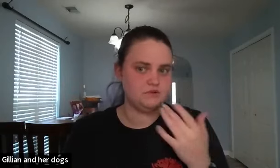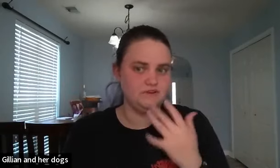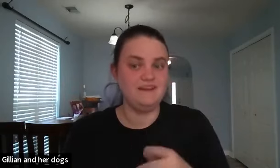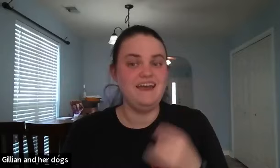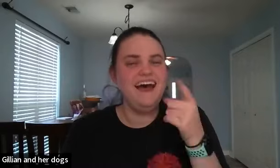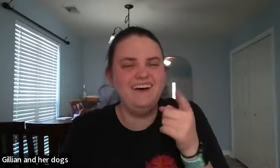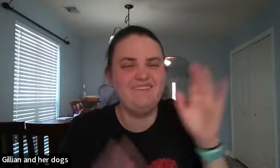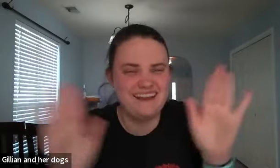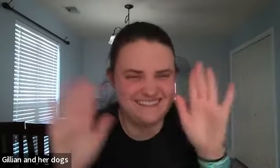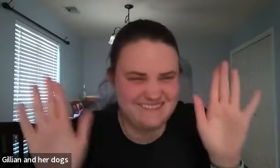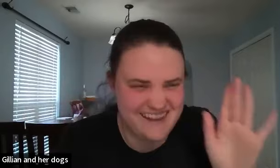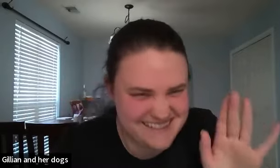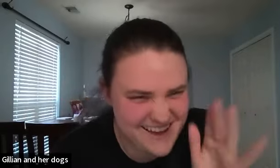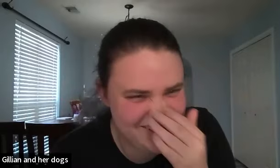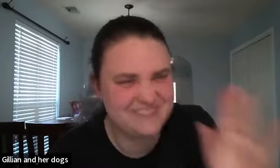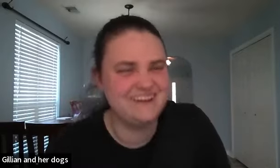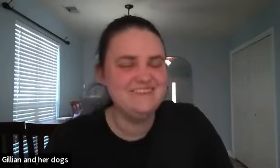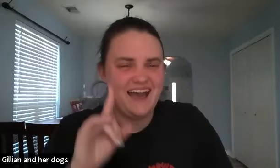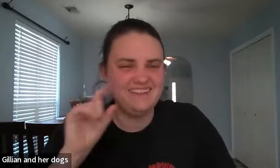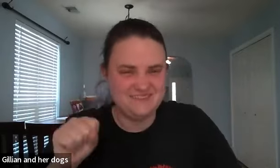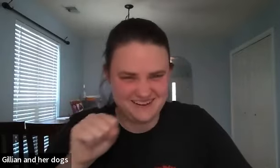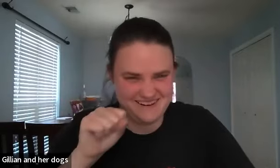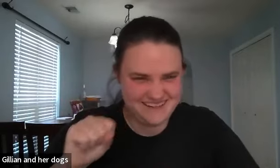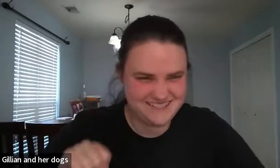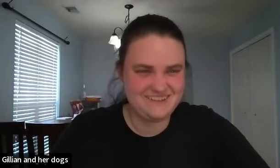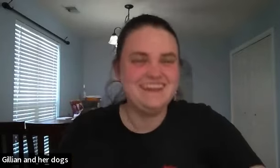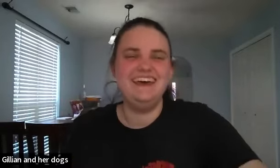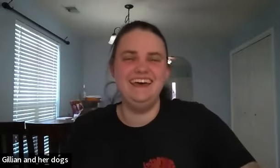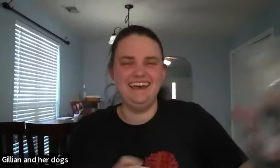prefer? Wax on, wax off. I'm sorry. I love that Karate Kid joke.